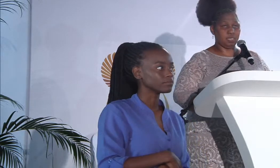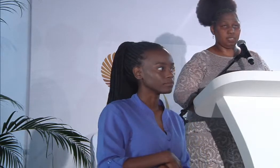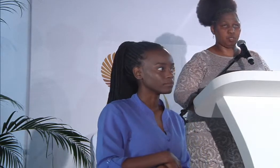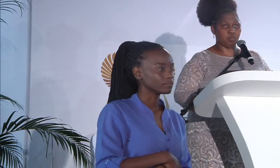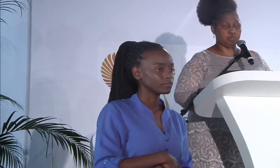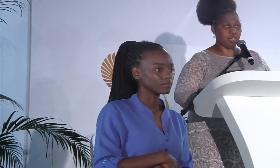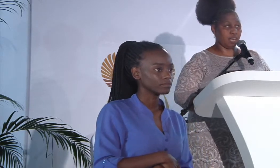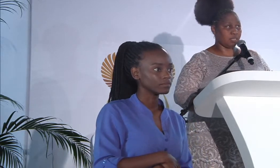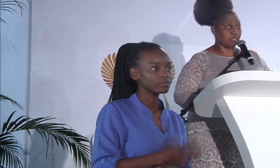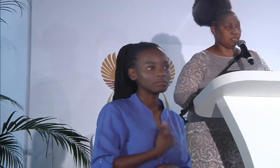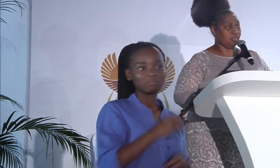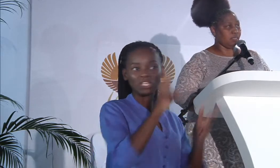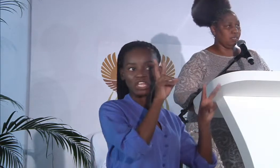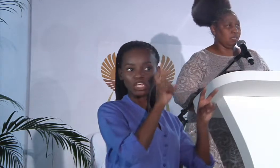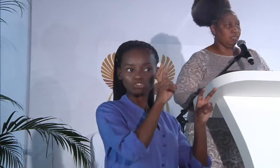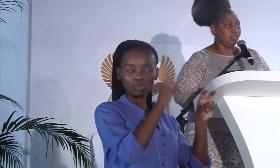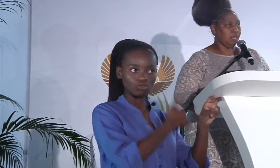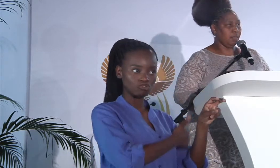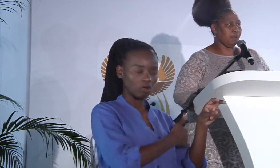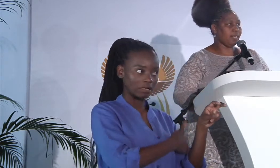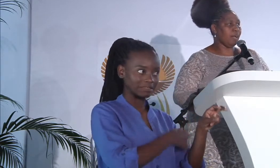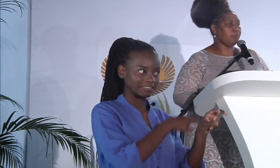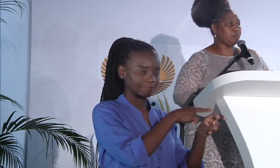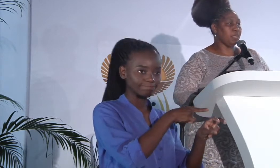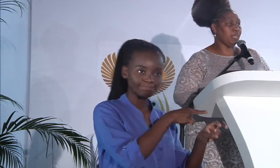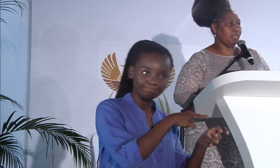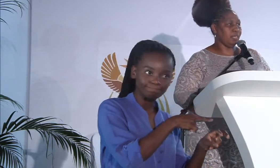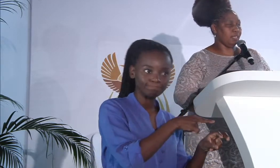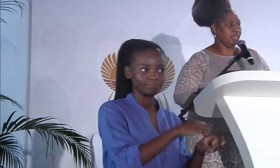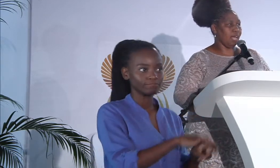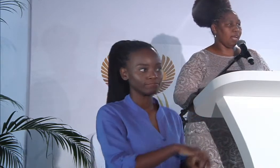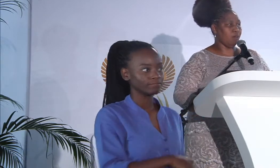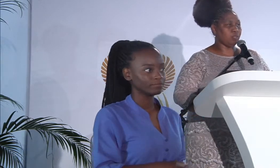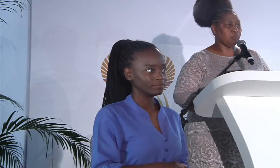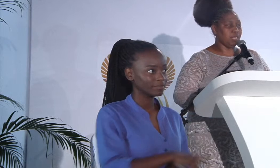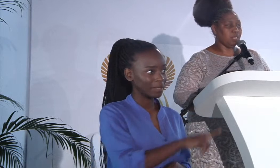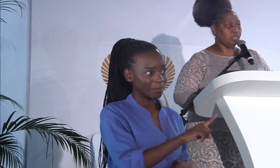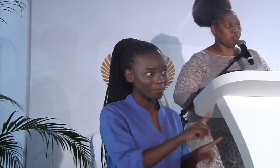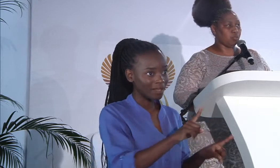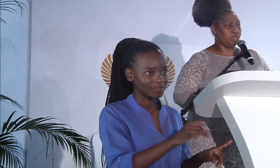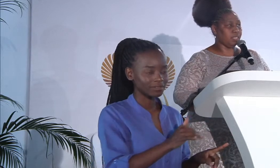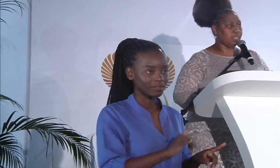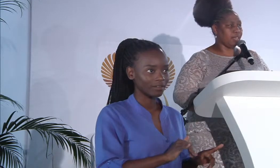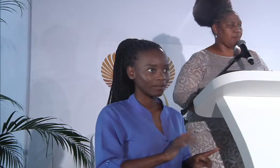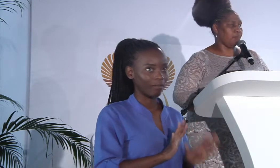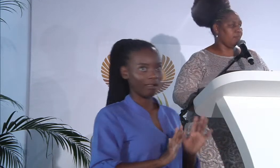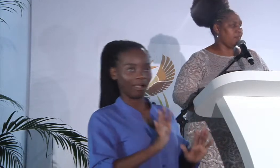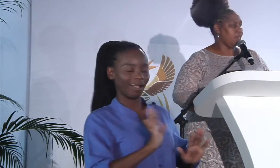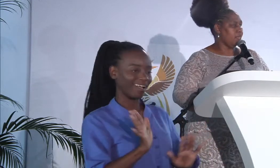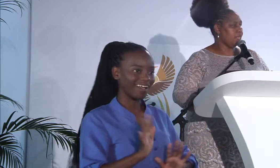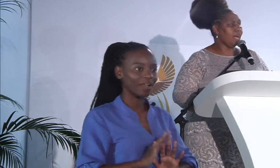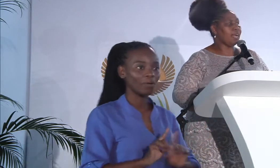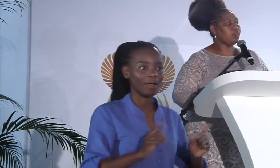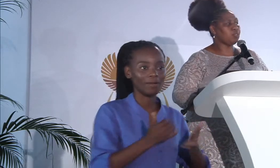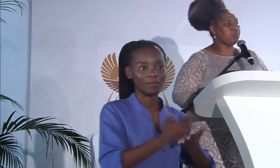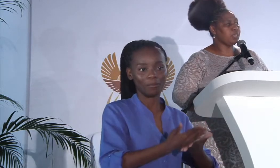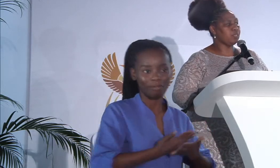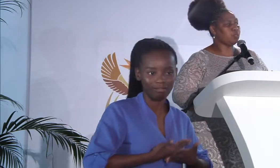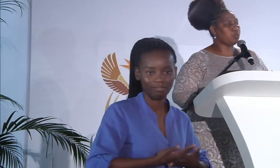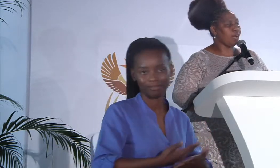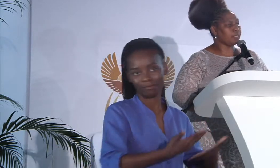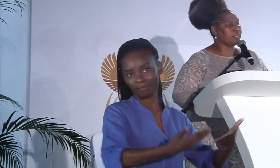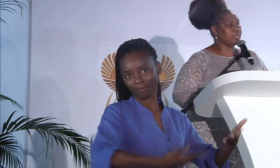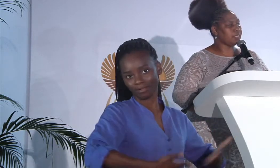the issue of drugs. And they welcomed me, they allowed me to lead them, they allowed me